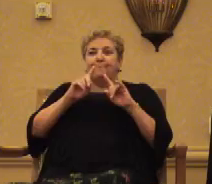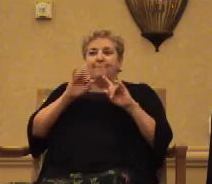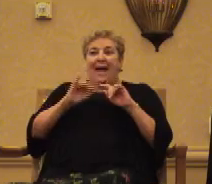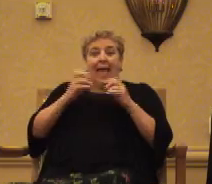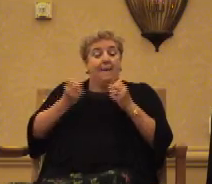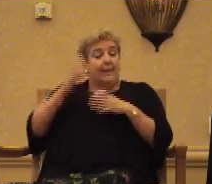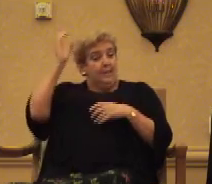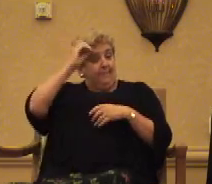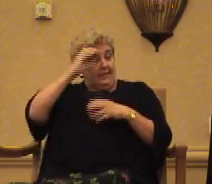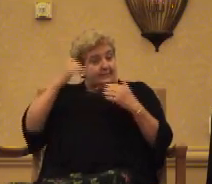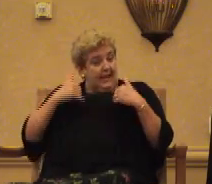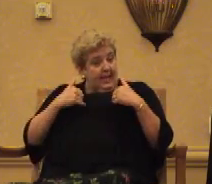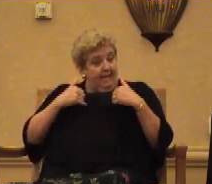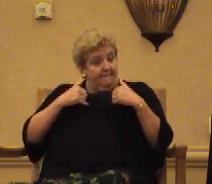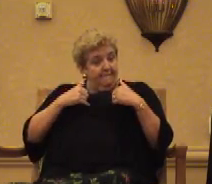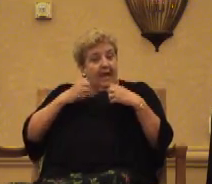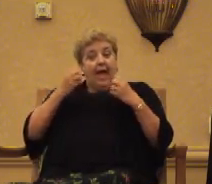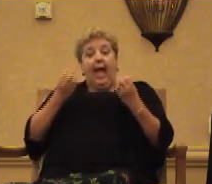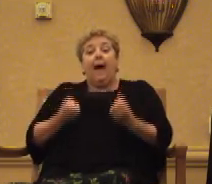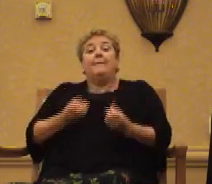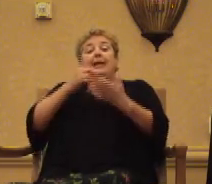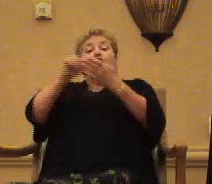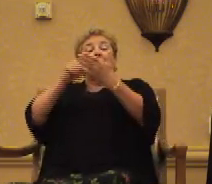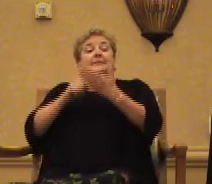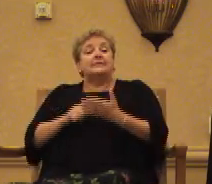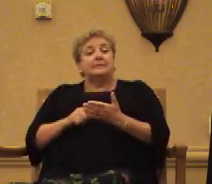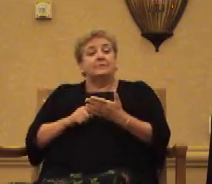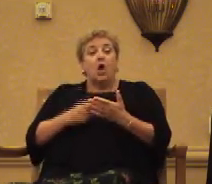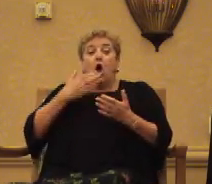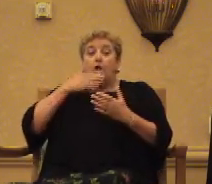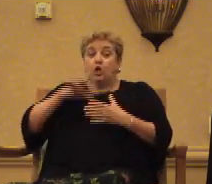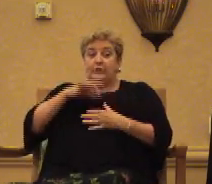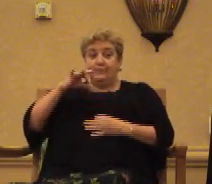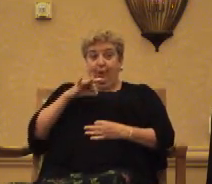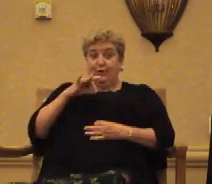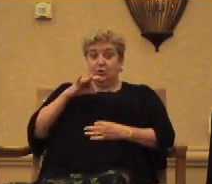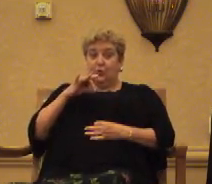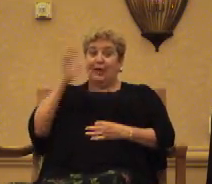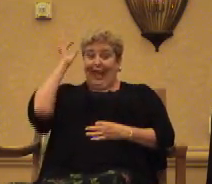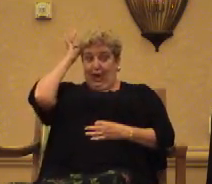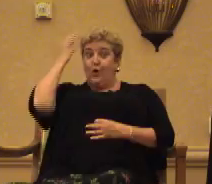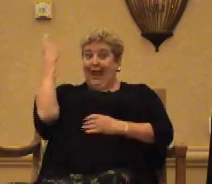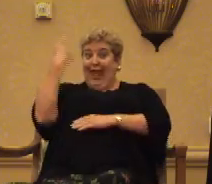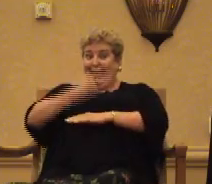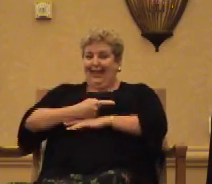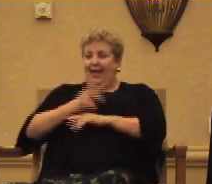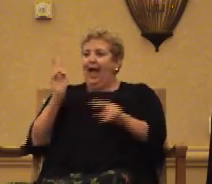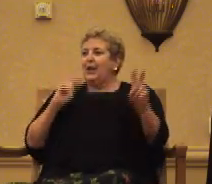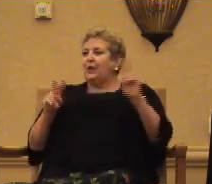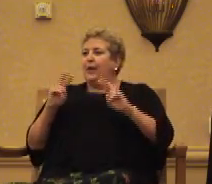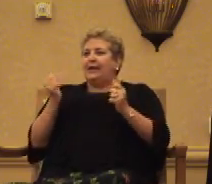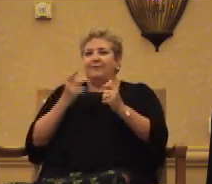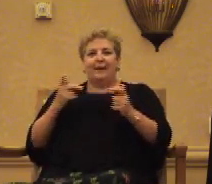life. On a good spiritual hair day, I look around me and it's all good. No offense, Wayne. And it's all